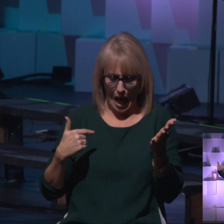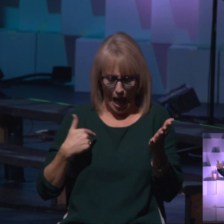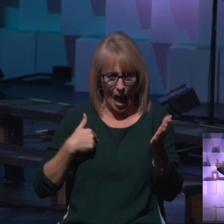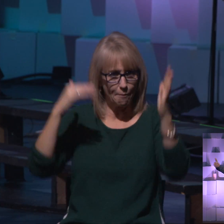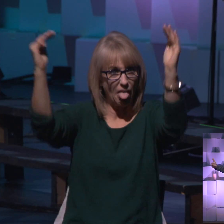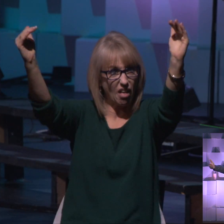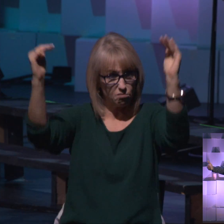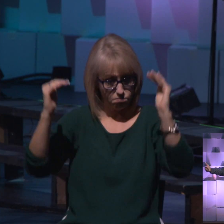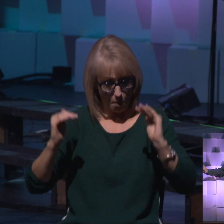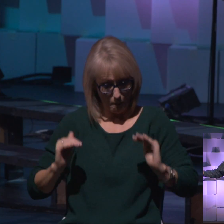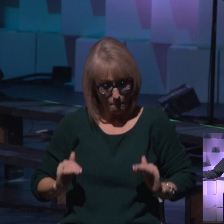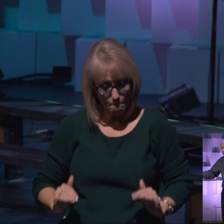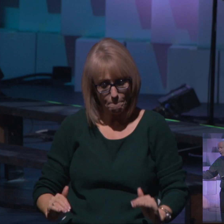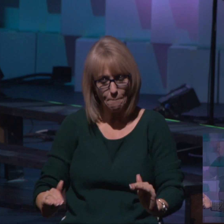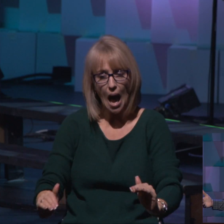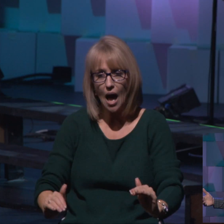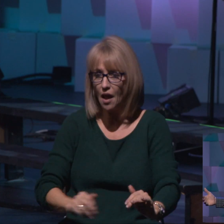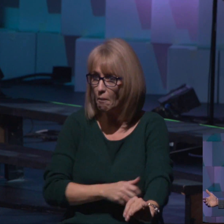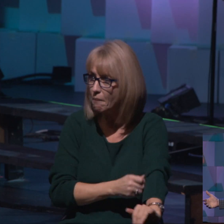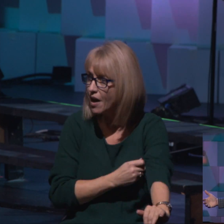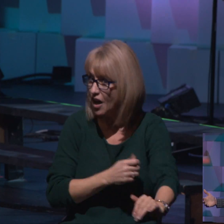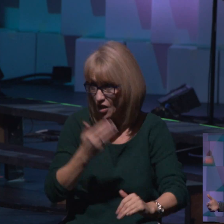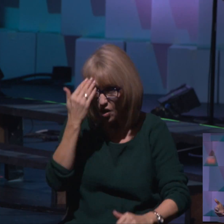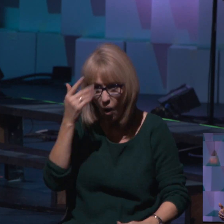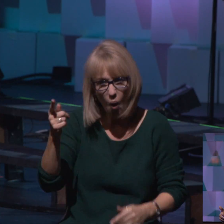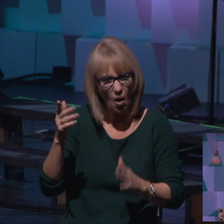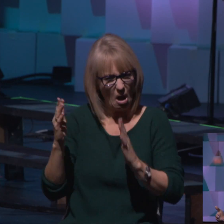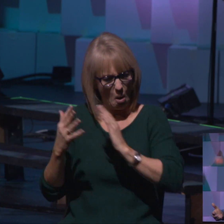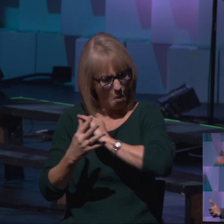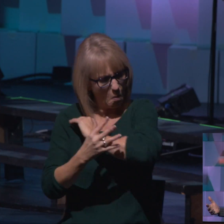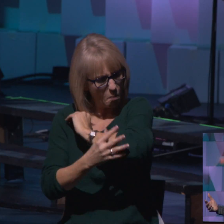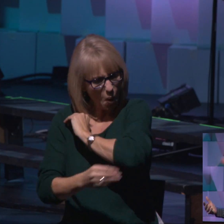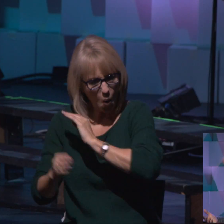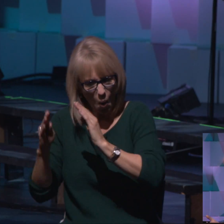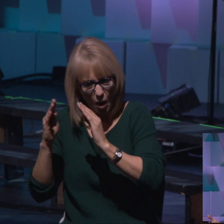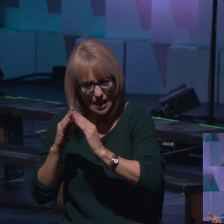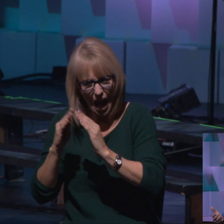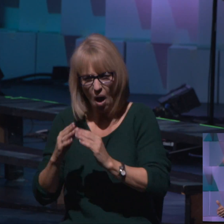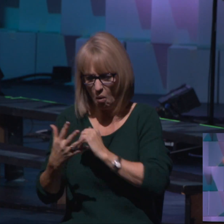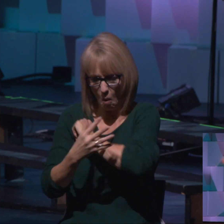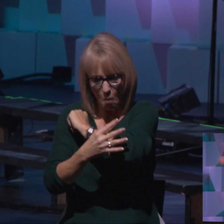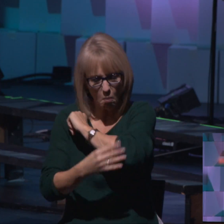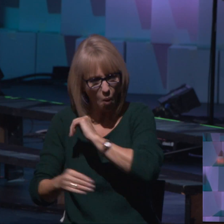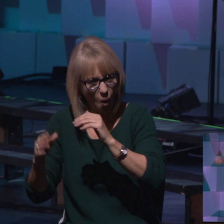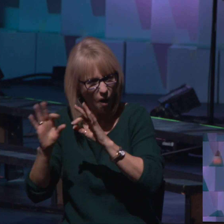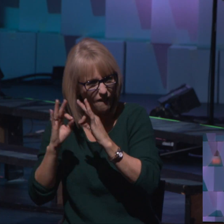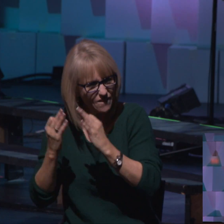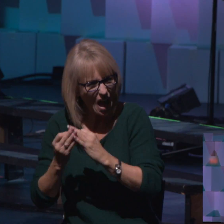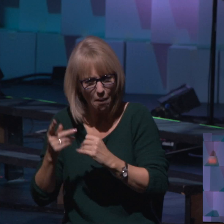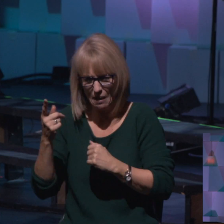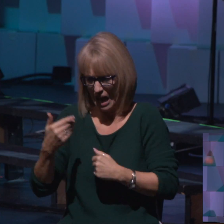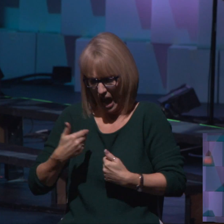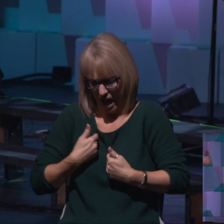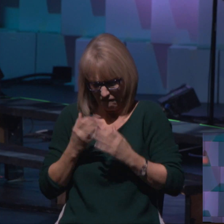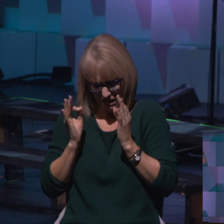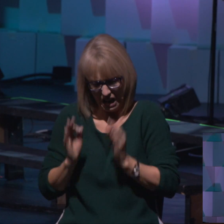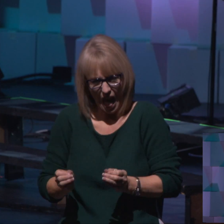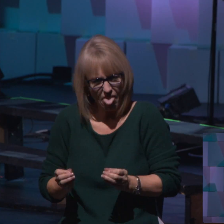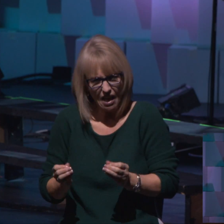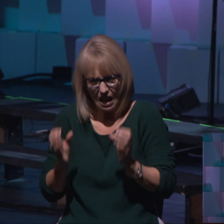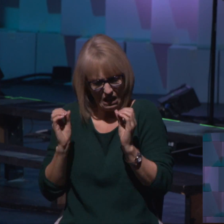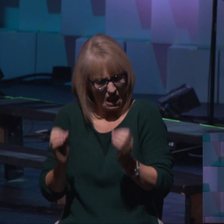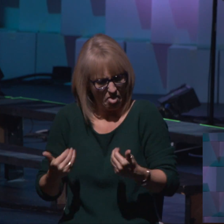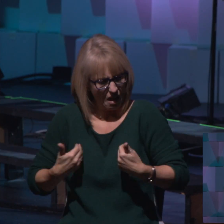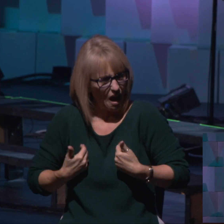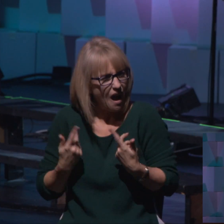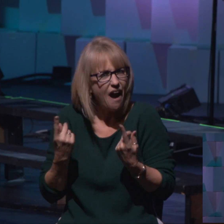the rung. As Nokomis pointed out last week, she was from a very poor town, a very poor family. She didn't have much at all. And she could say, God, of